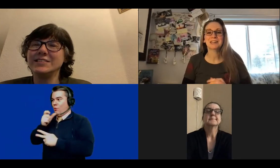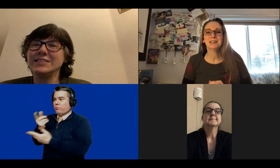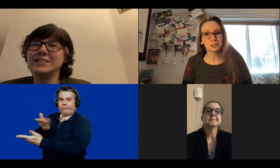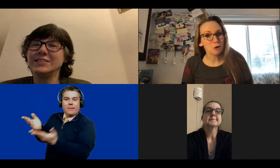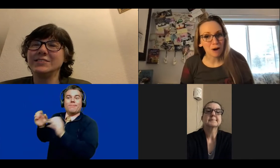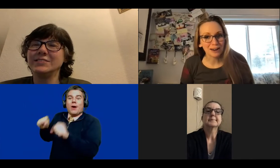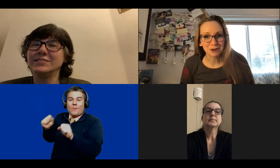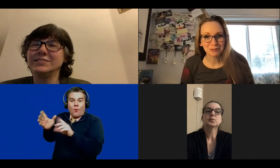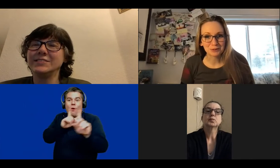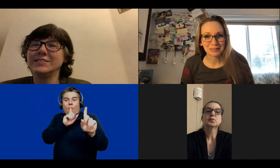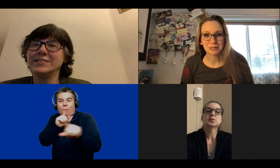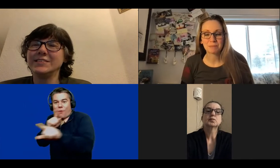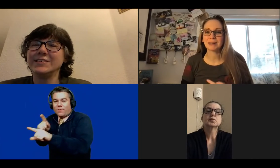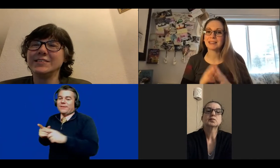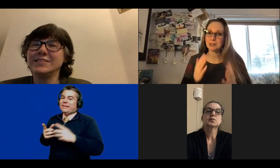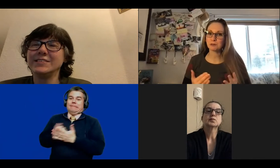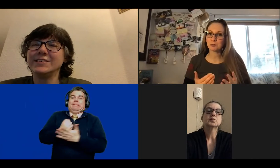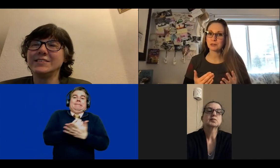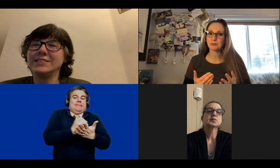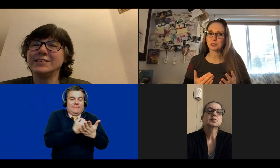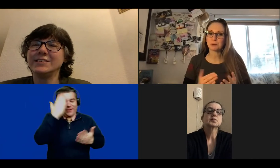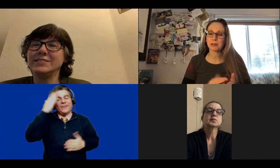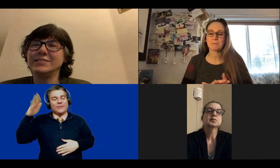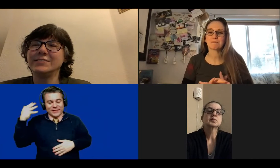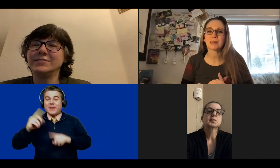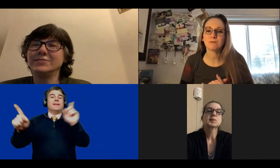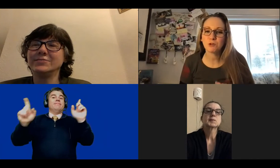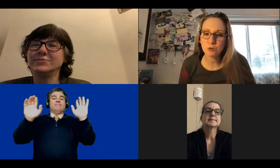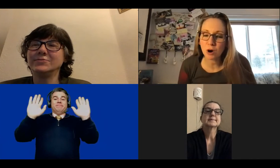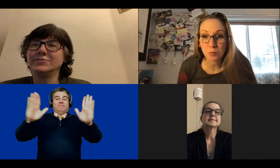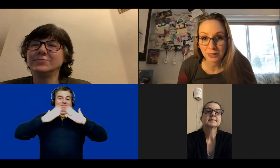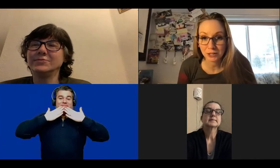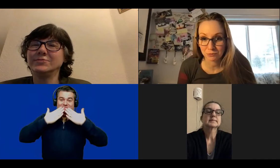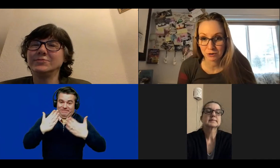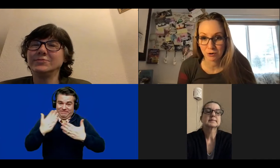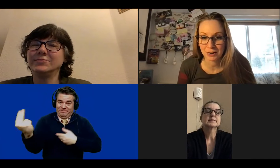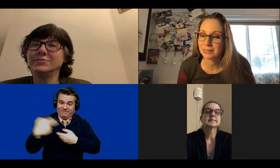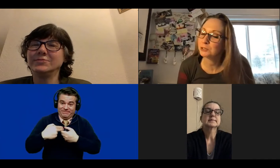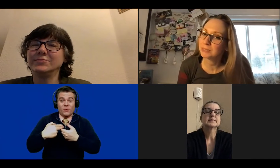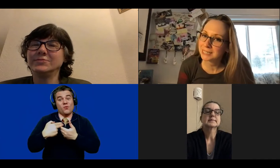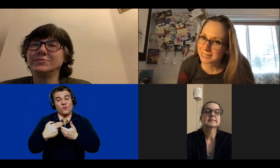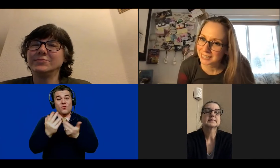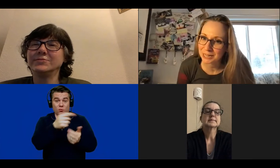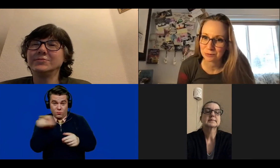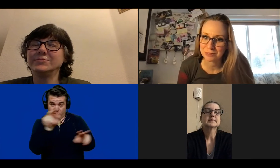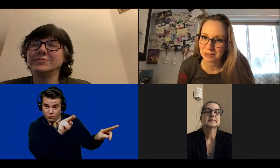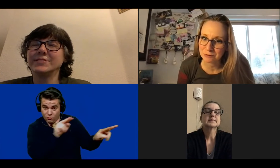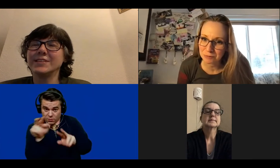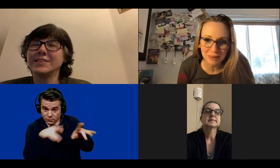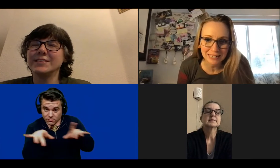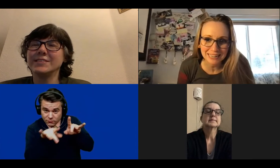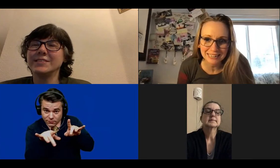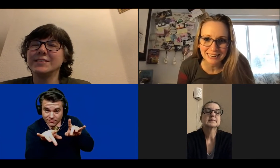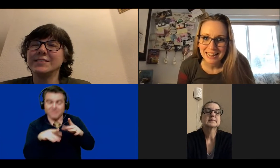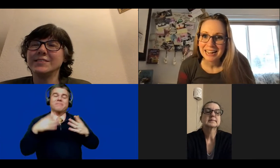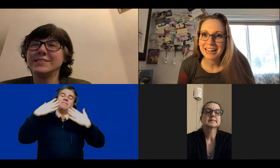in. So I know it's crazy, but thank you so much for showing up. And if you are watching the recording, I just want to say thank you. Thank you